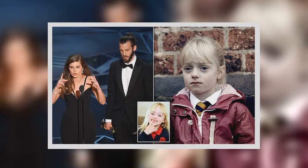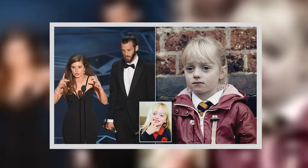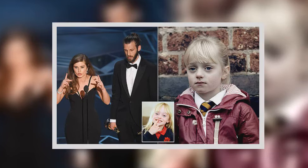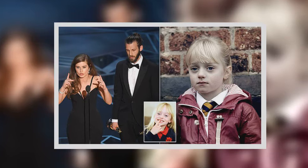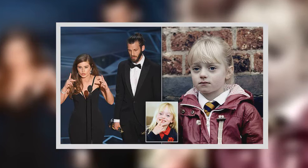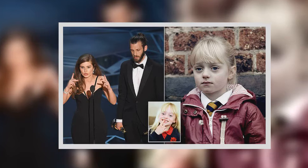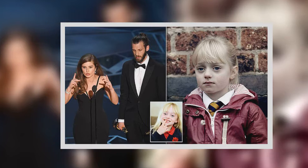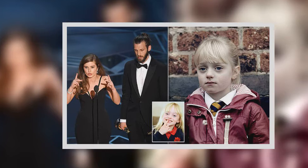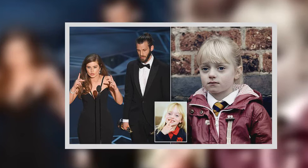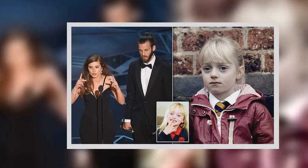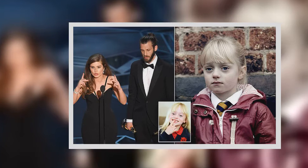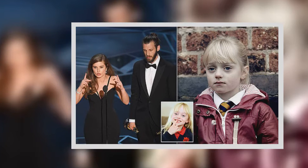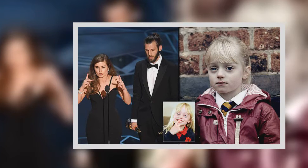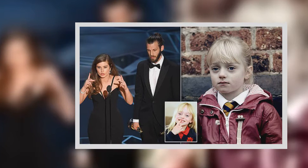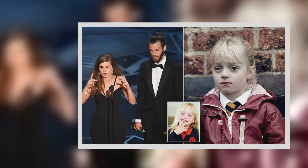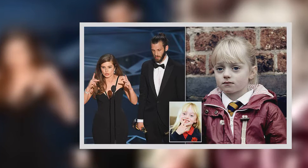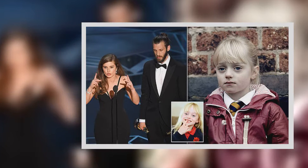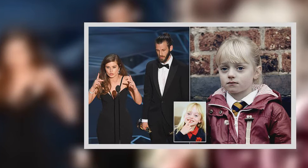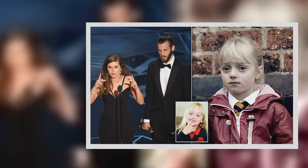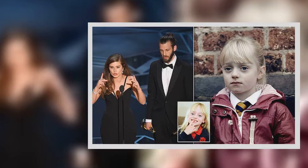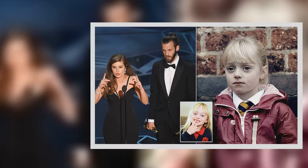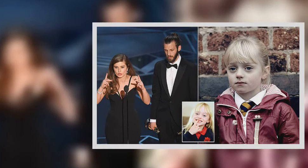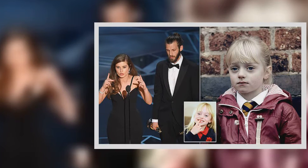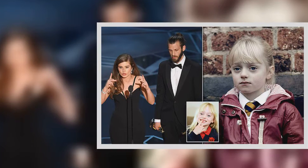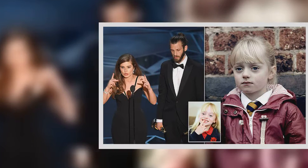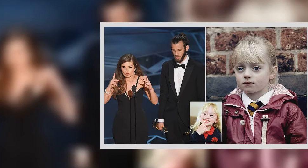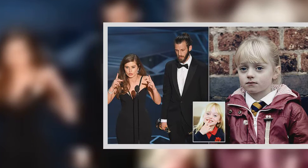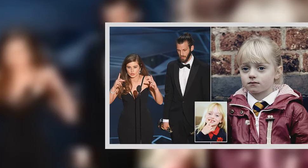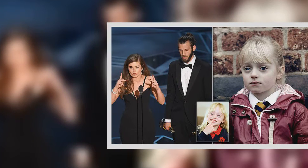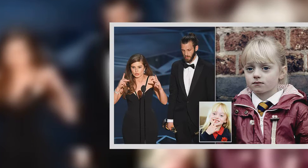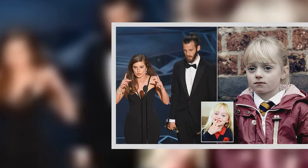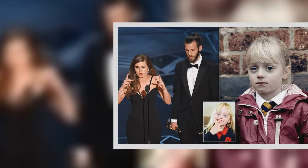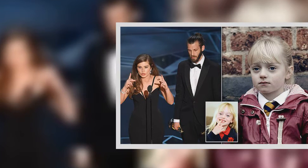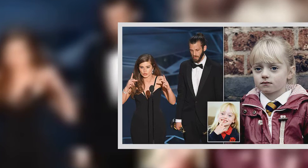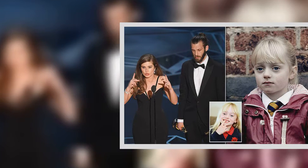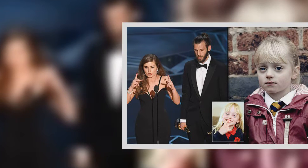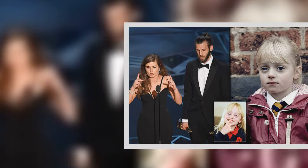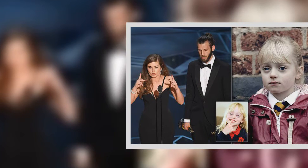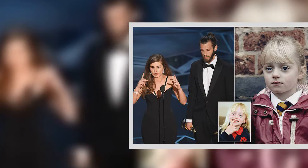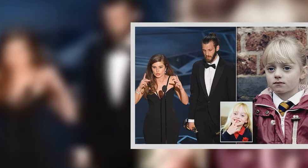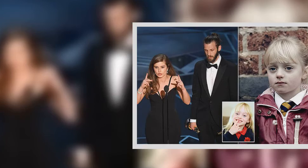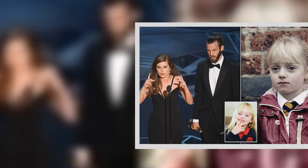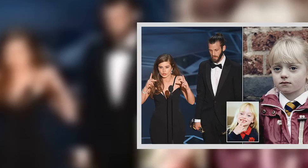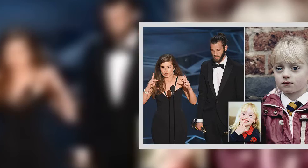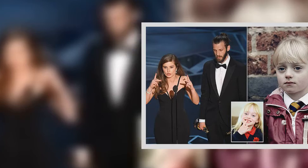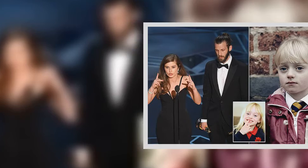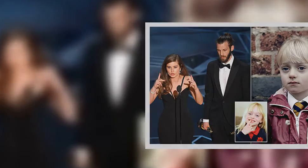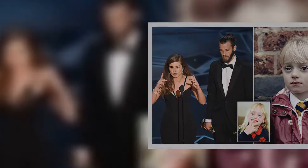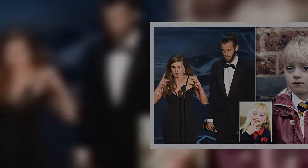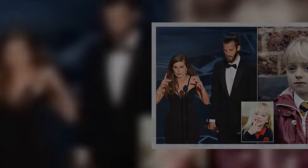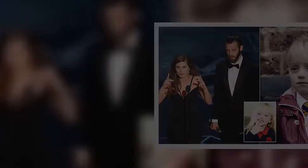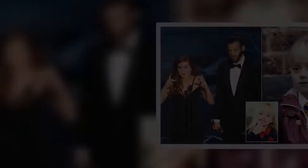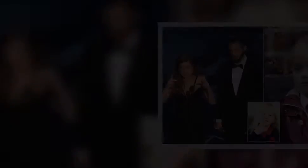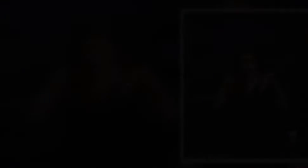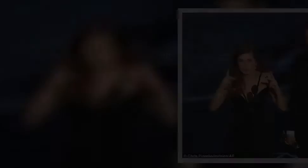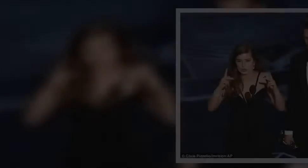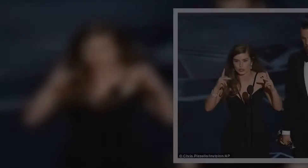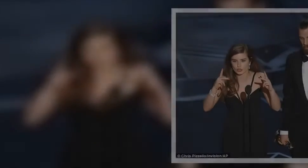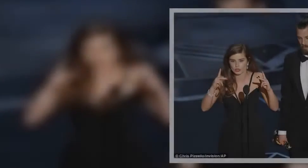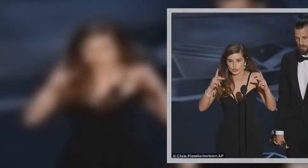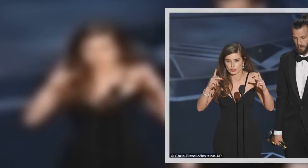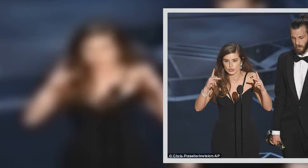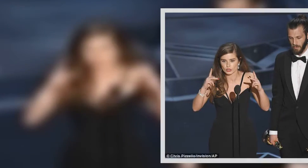I knew roughly where she sat but everybody looked a bit blobby, which probably helped actually with the nerves as I was terrified.